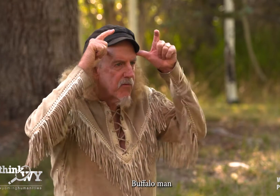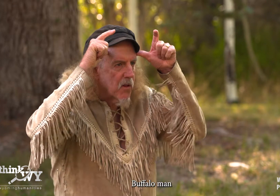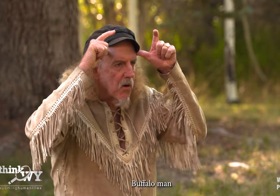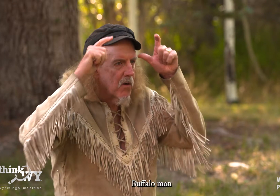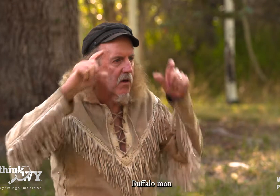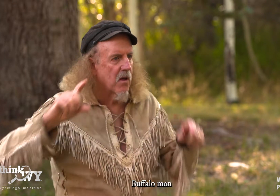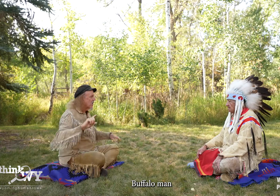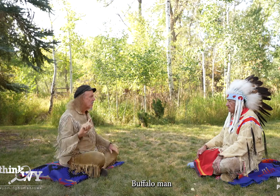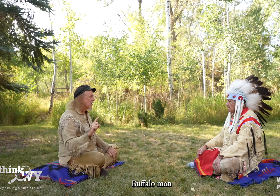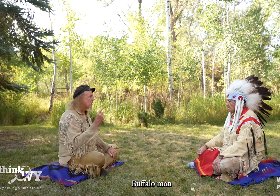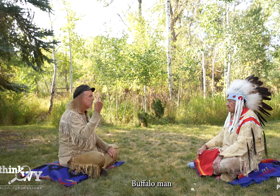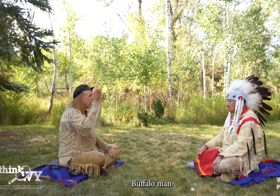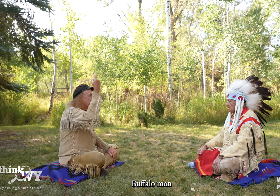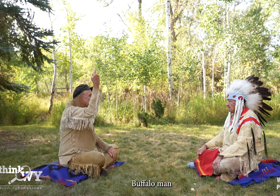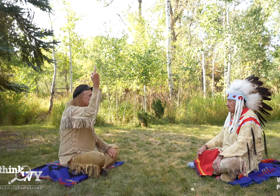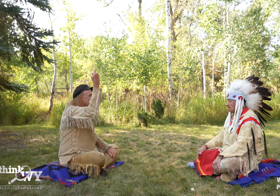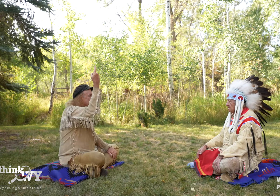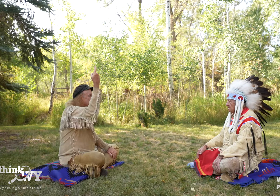Buffalo Man.